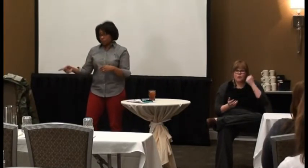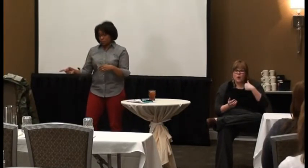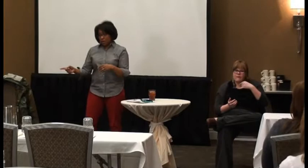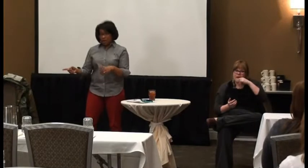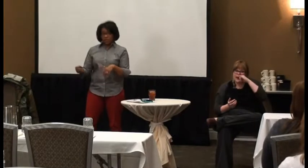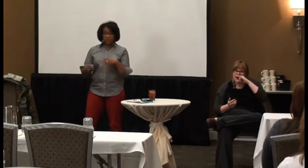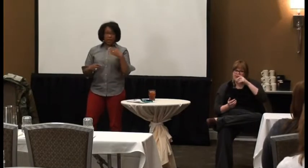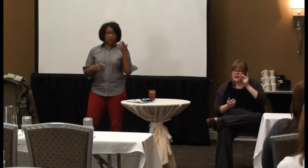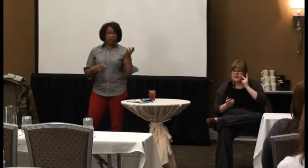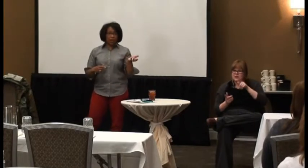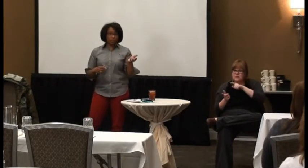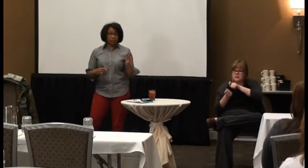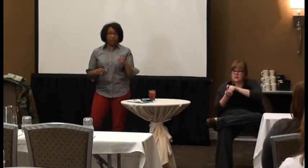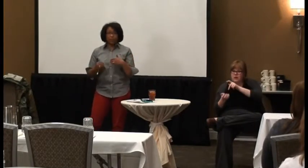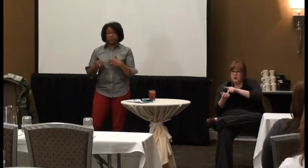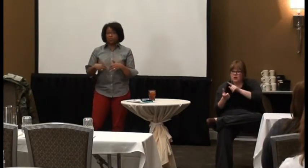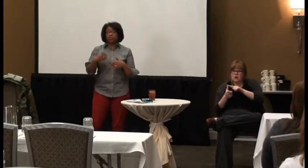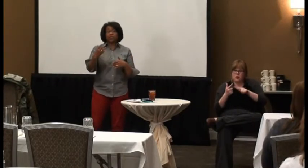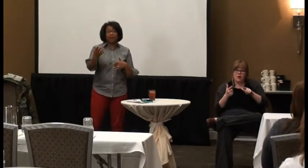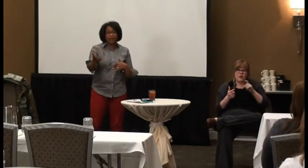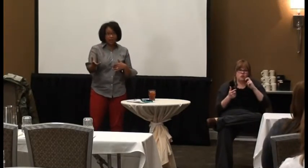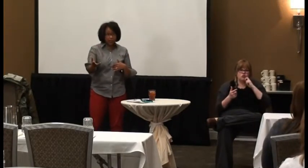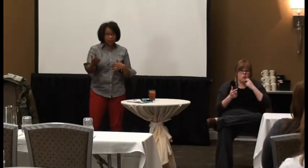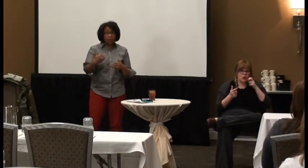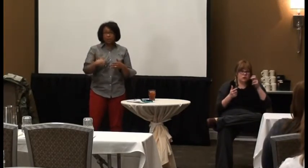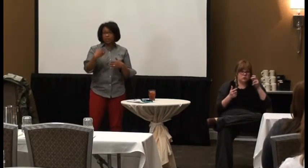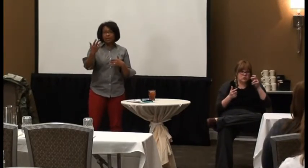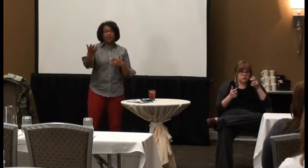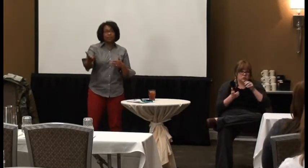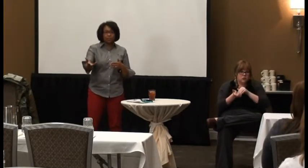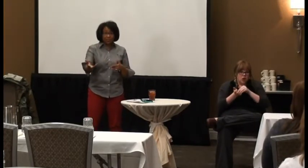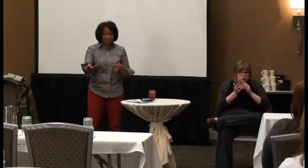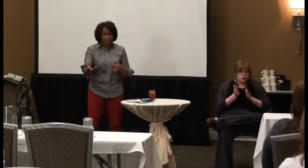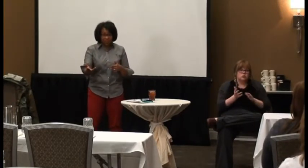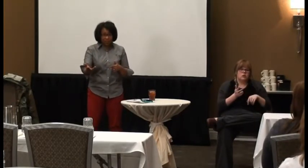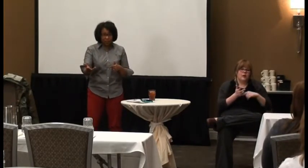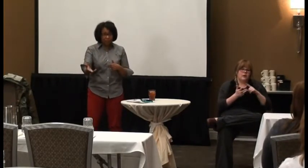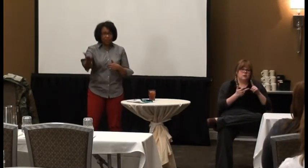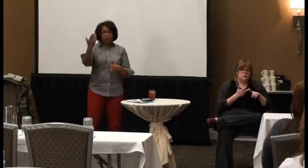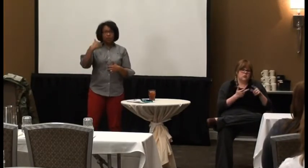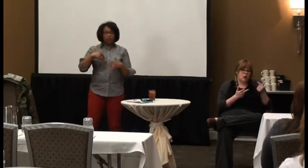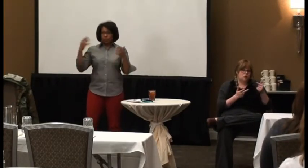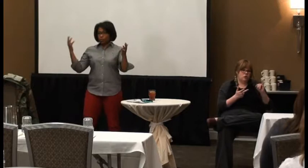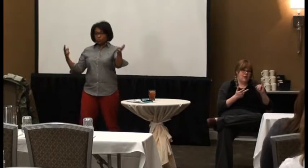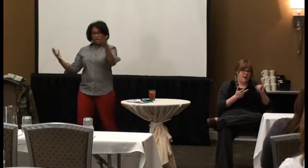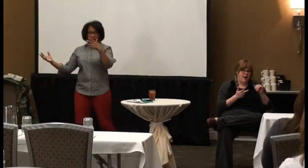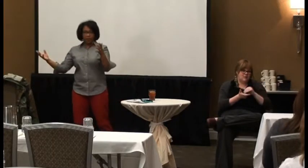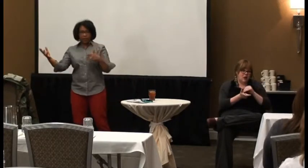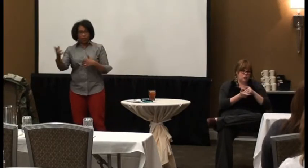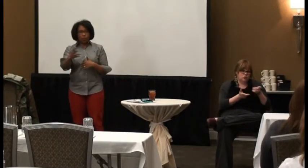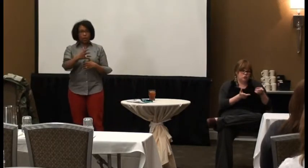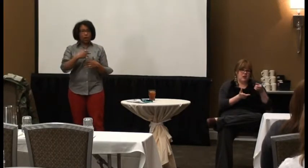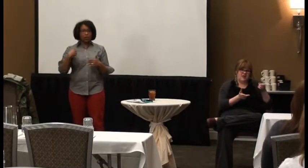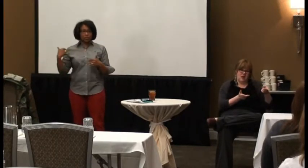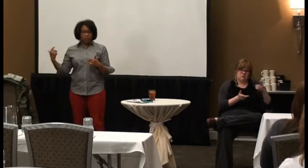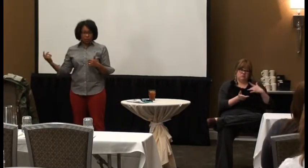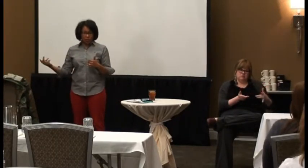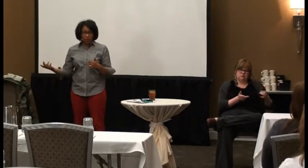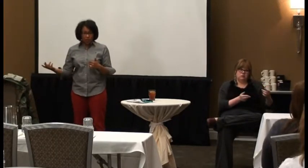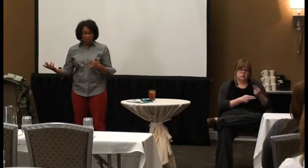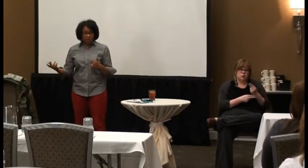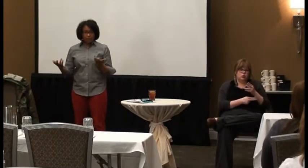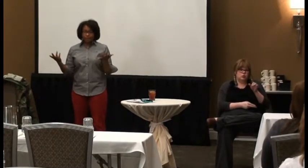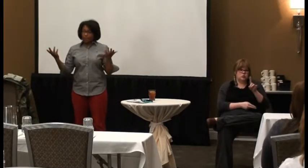seeing a certain psychiatrist and a neurologist, and maybe they're seeing a GI doctor, GI doctors use lots of Zoloft, so you're trying to figure out what all is